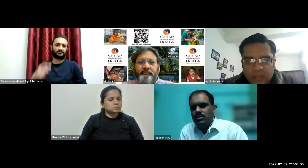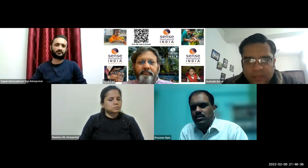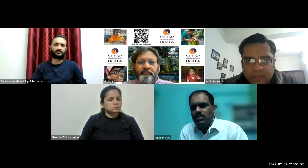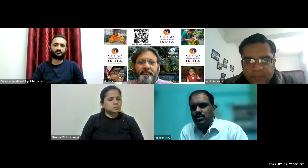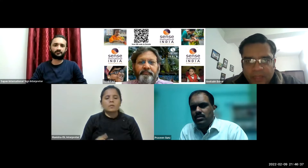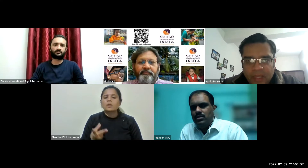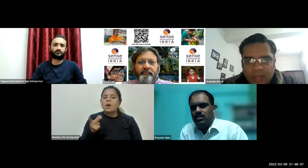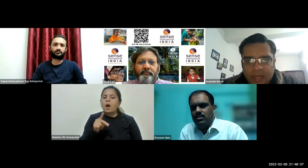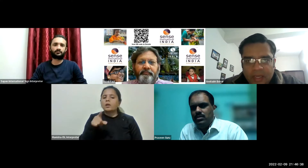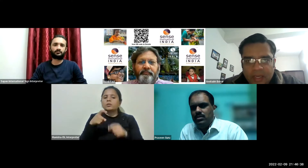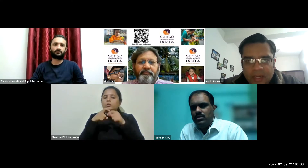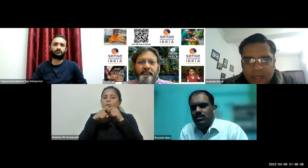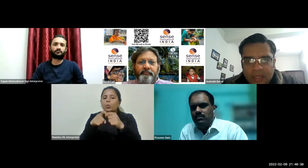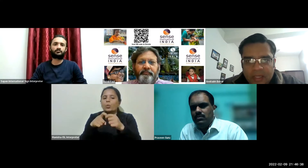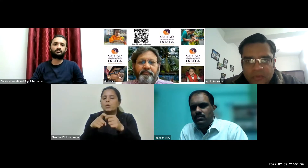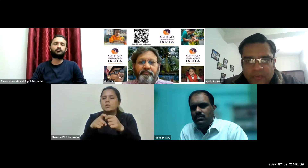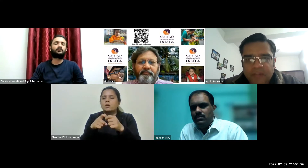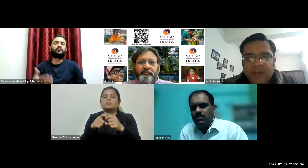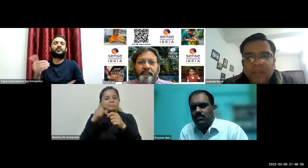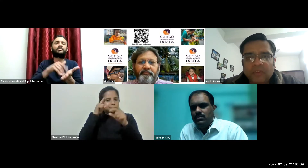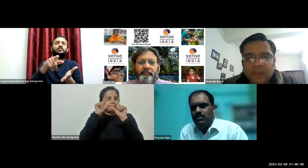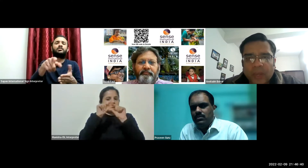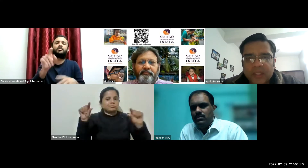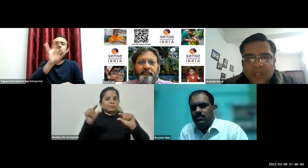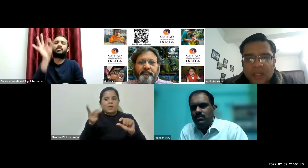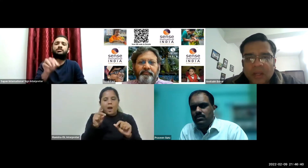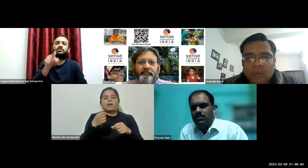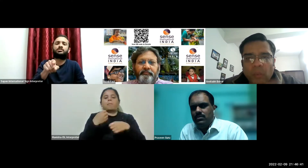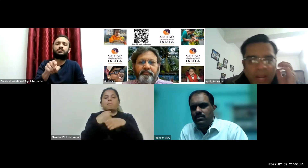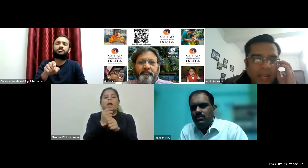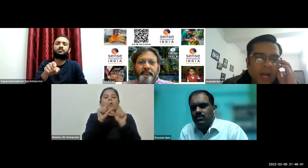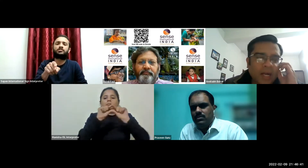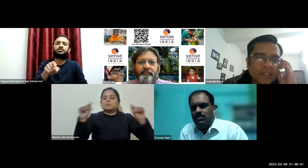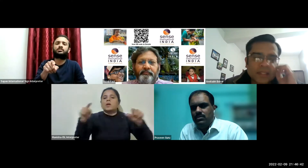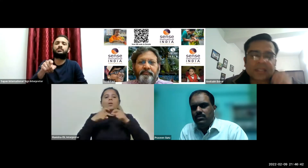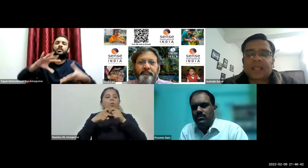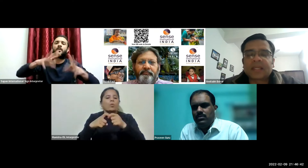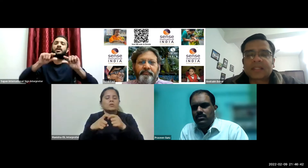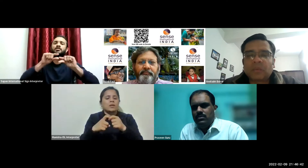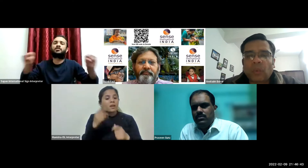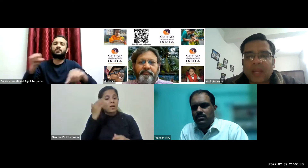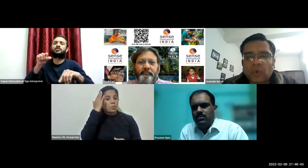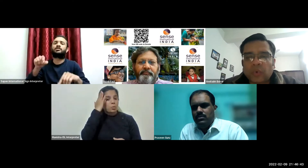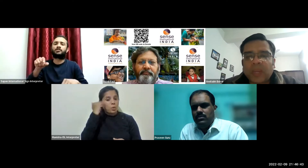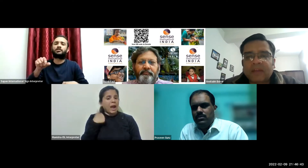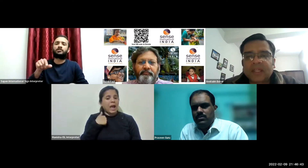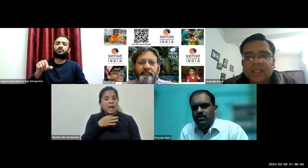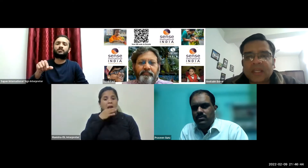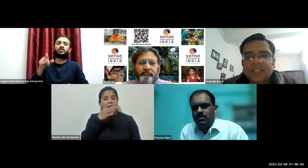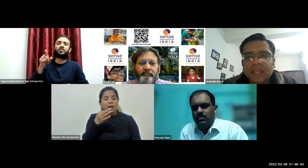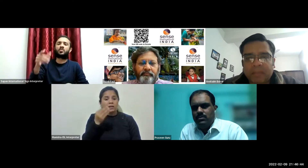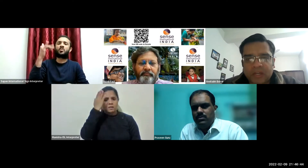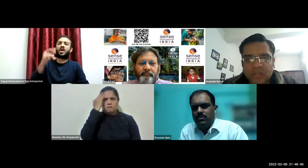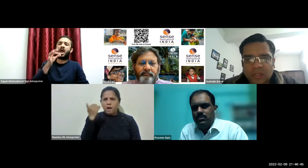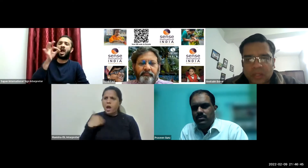reframe the question, and in terms of reframing of the question, why ask that? Why don't we have